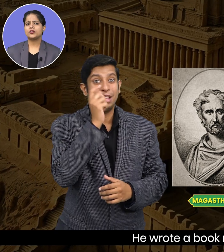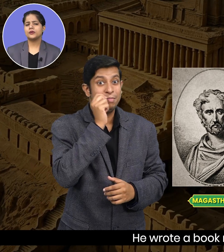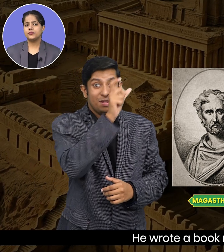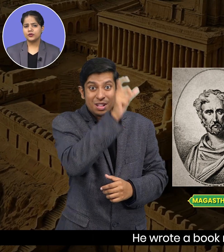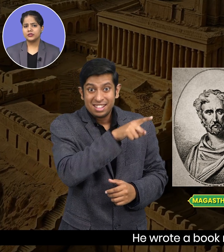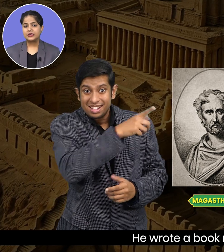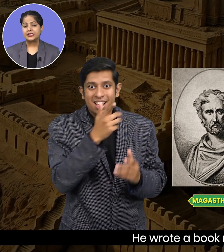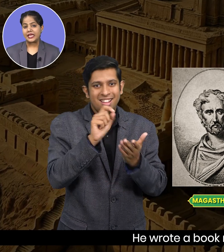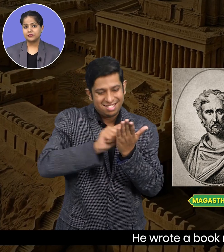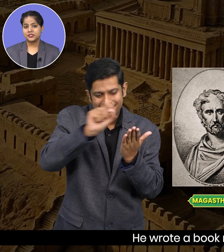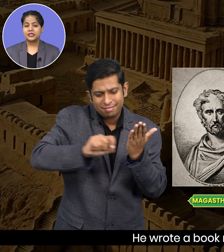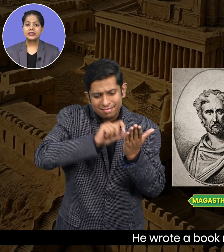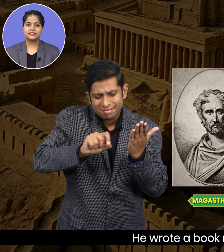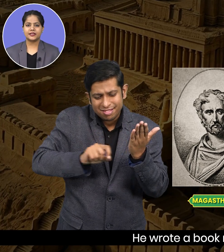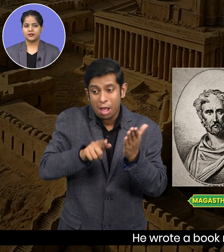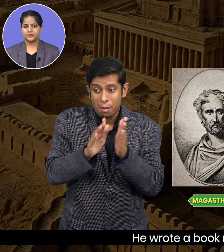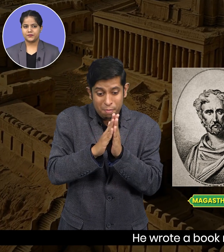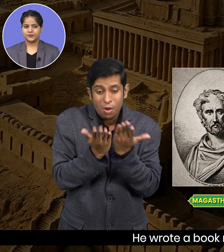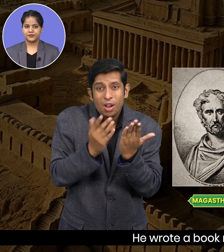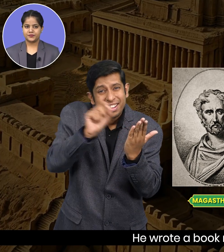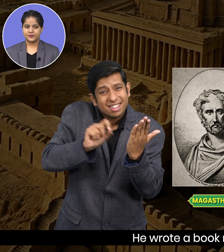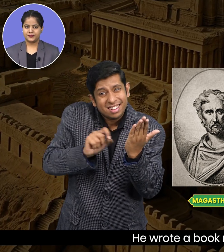He wrote a book named Indica,